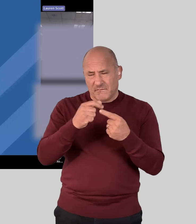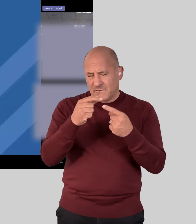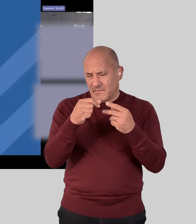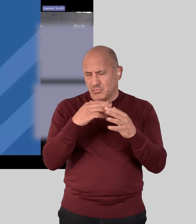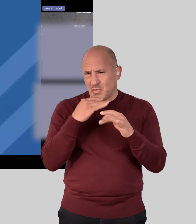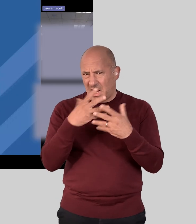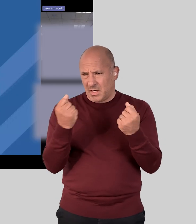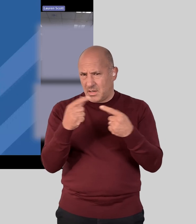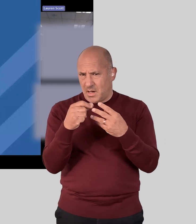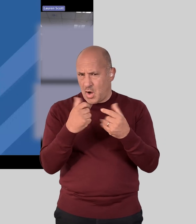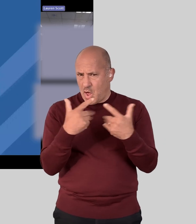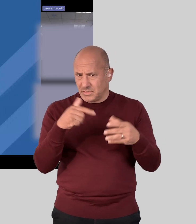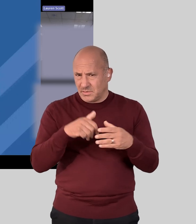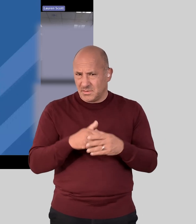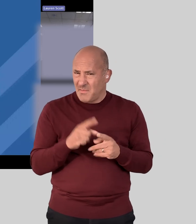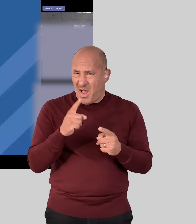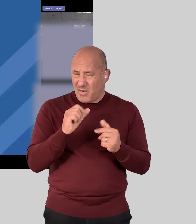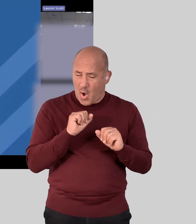young guys kind of